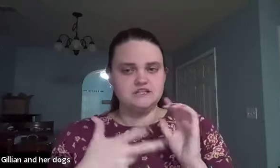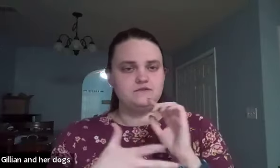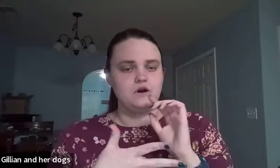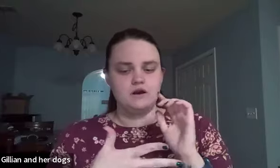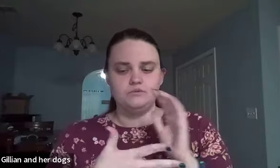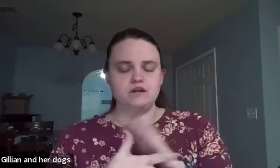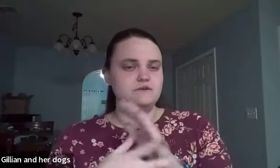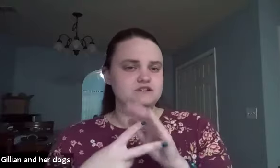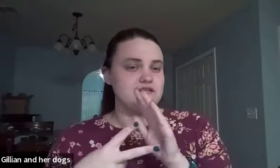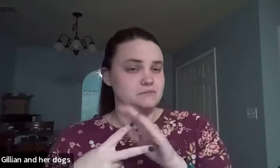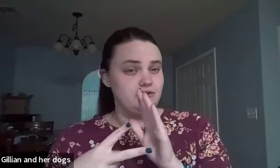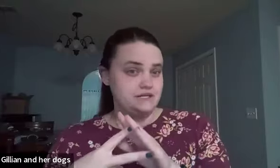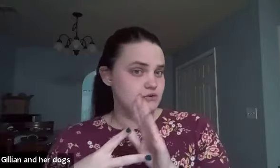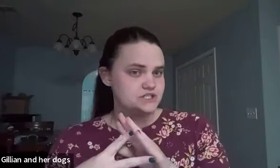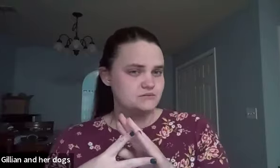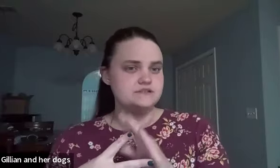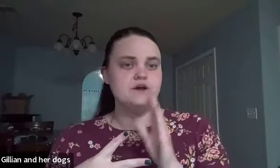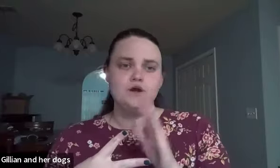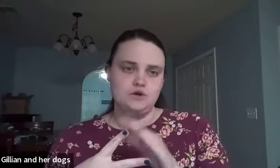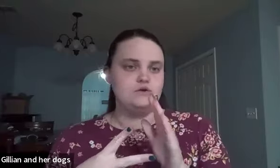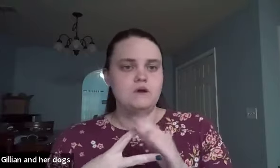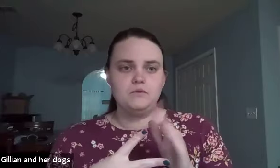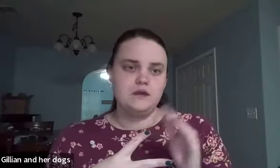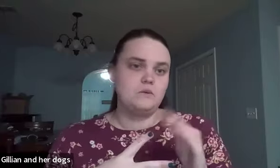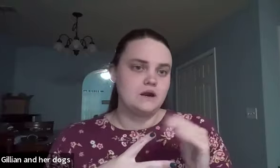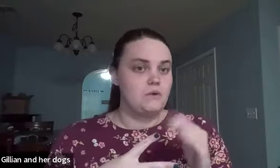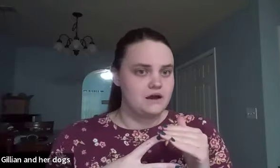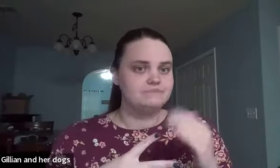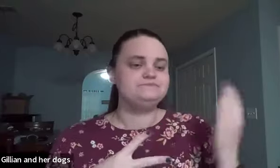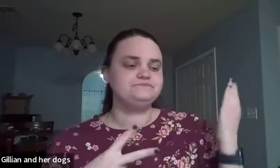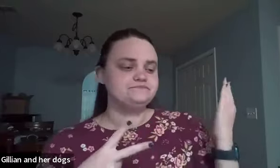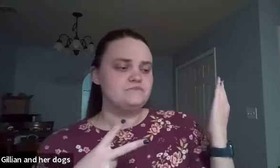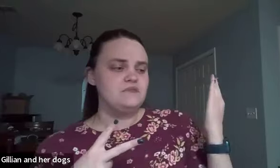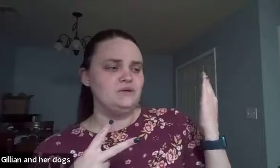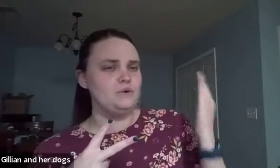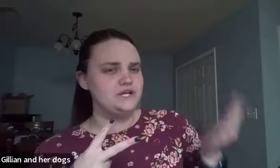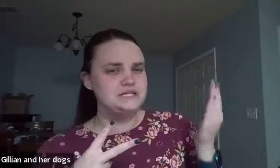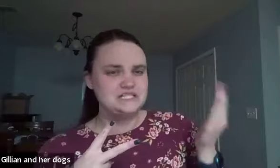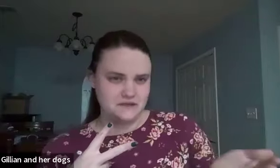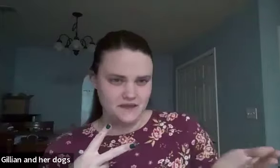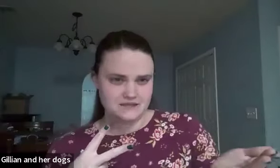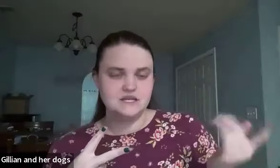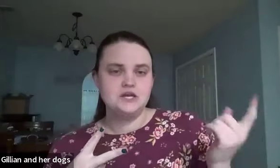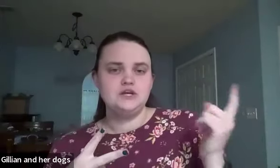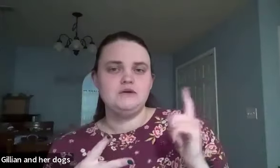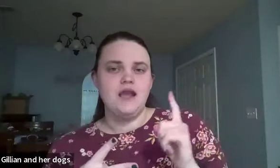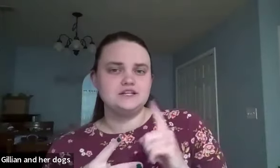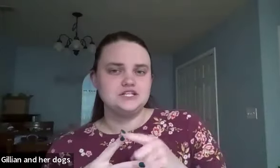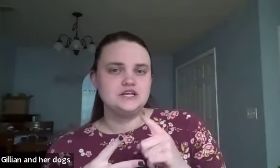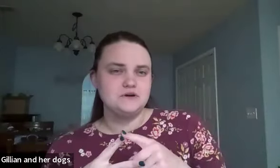especially we're going to focus on the WH question words: who, what, when, where, why. When you're doing that, you're actually going to